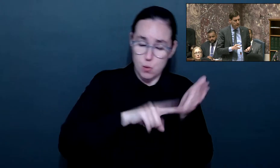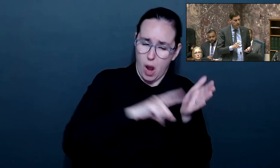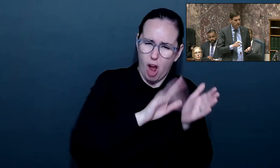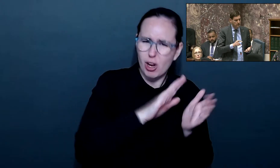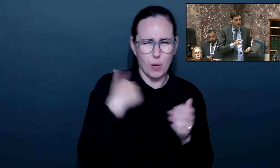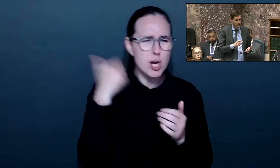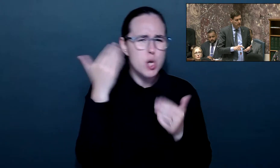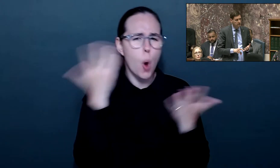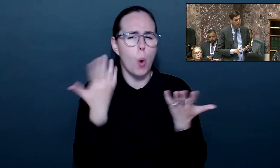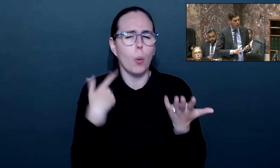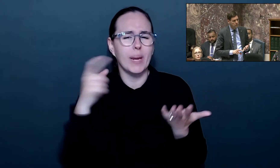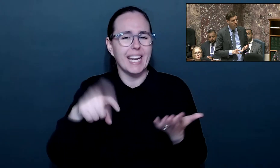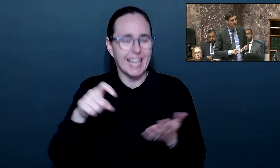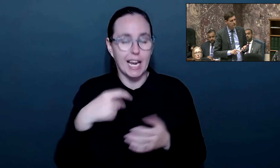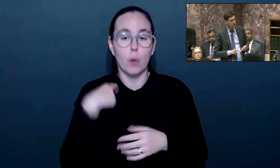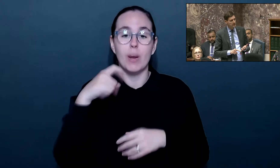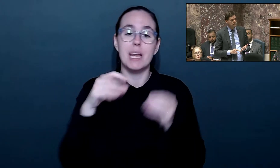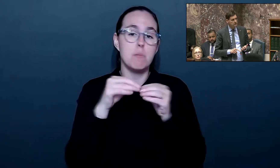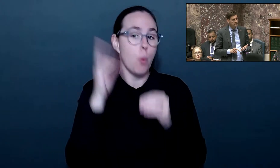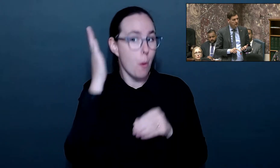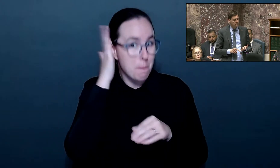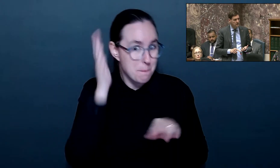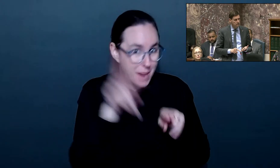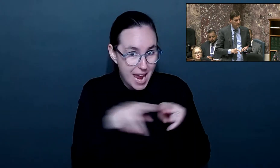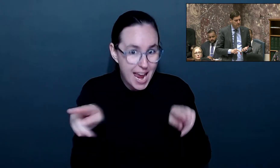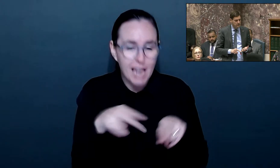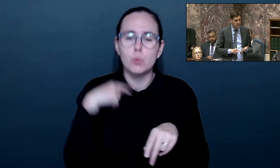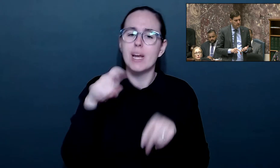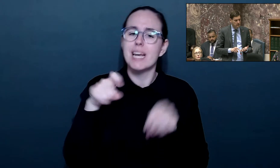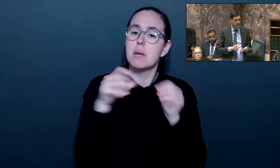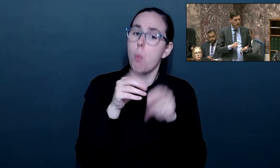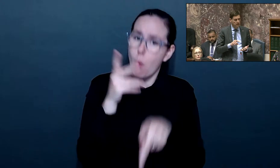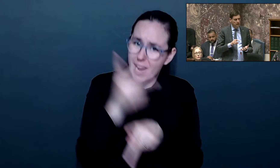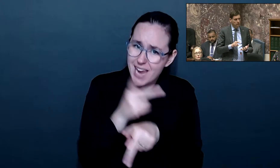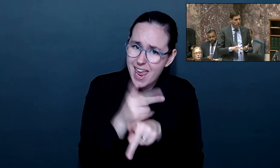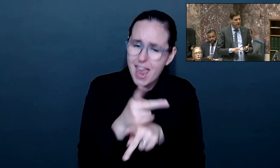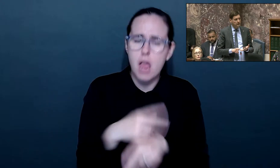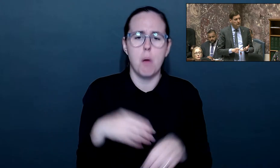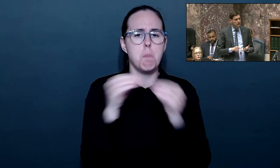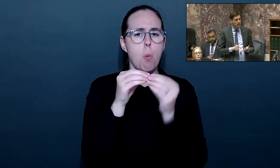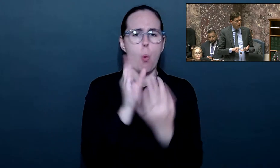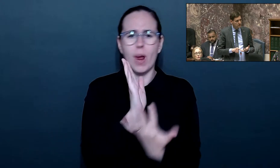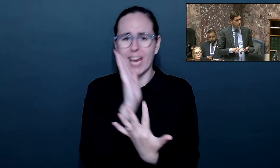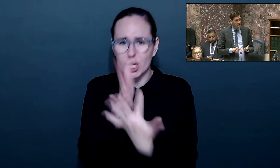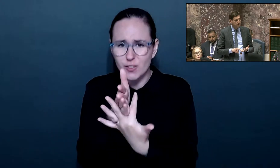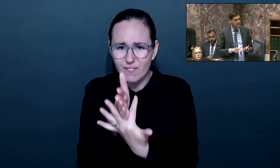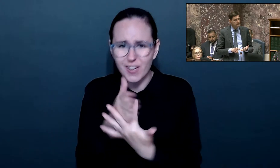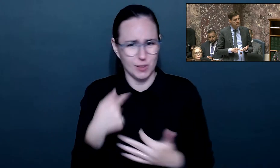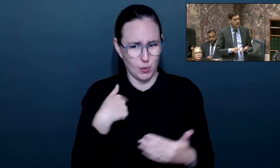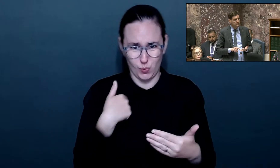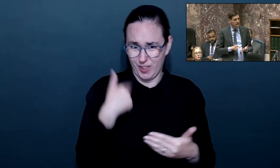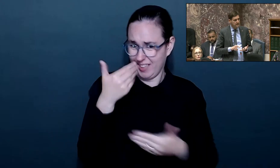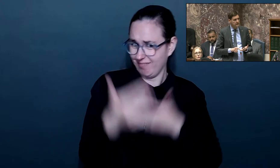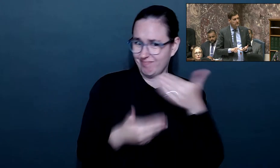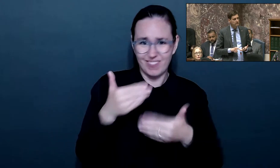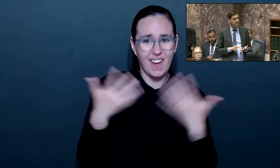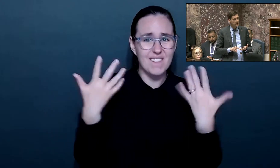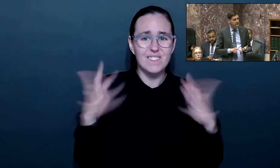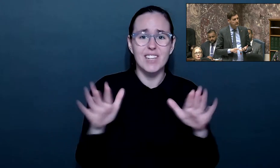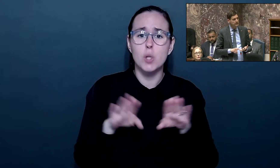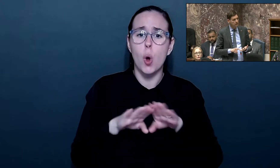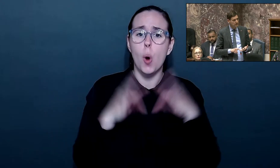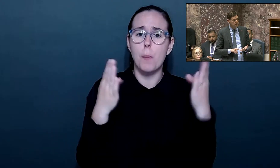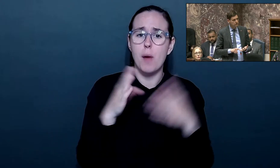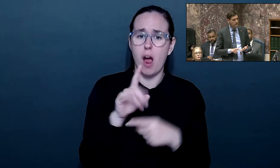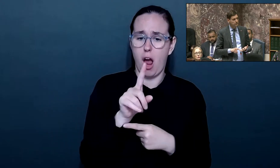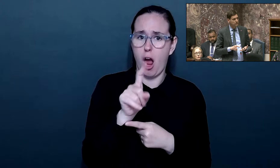what we're doing. 140 more hospital beds across the province. We're opening across the province intensive and